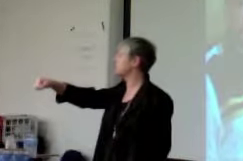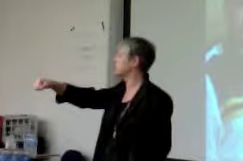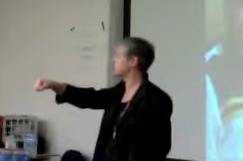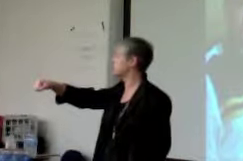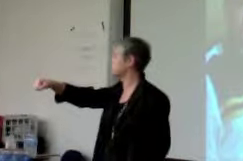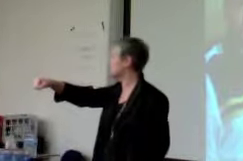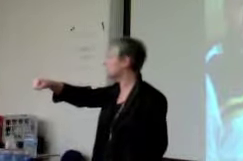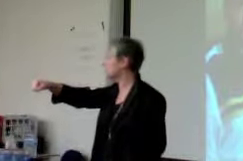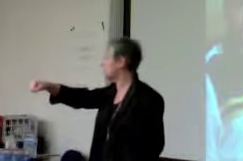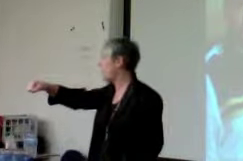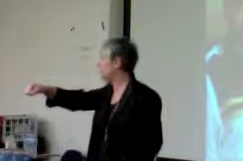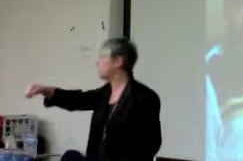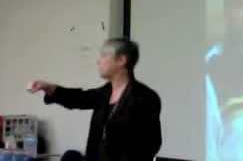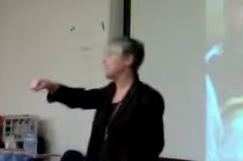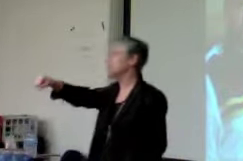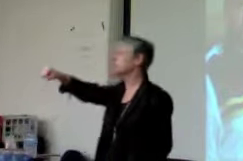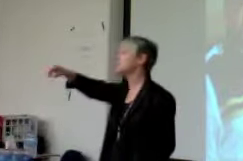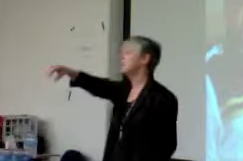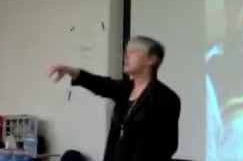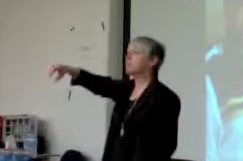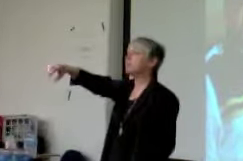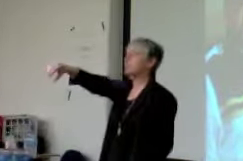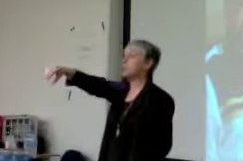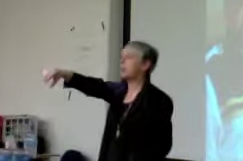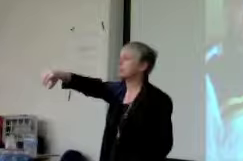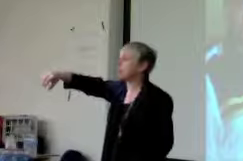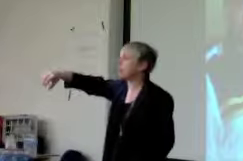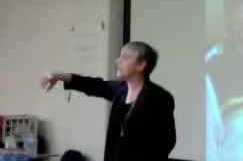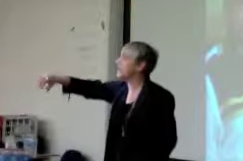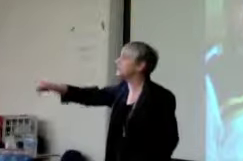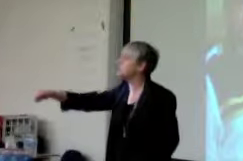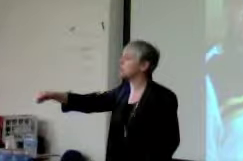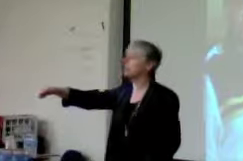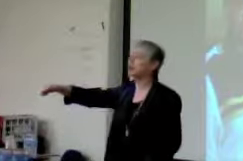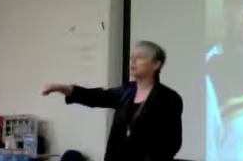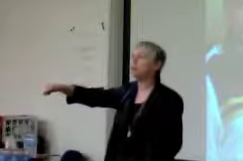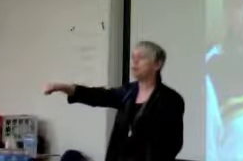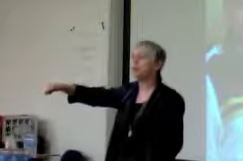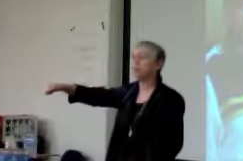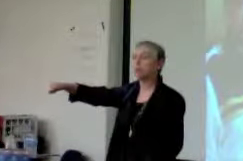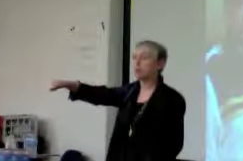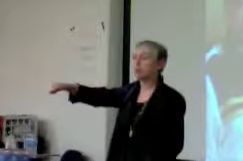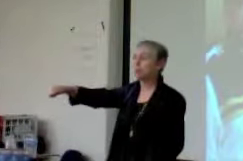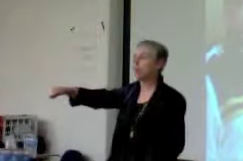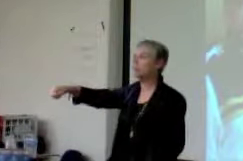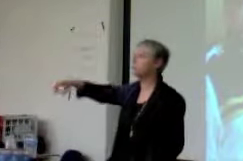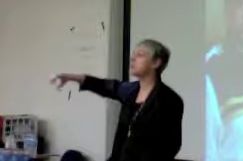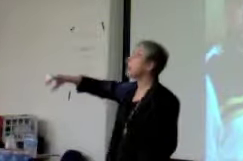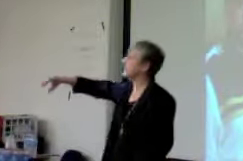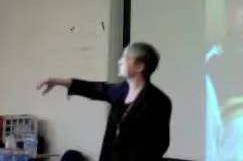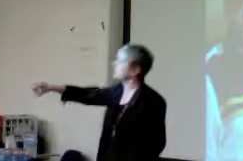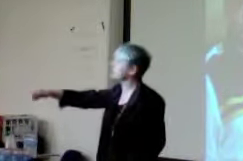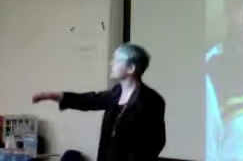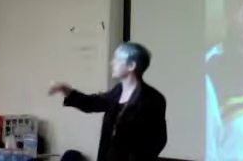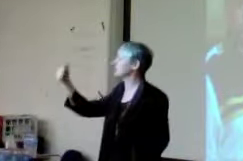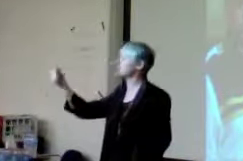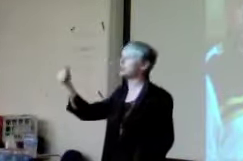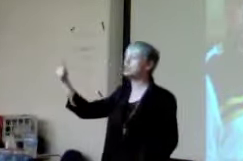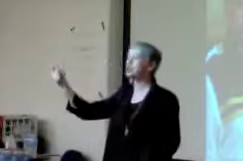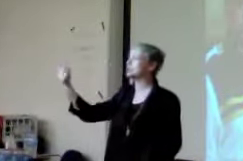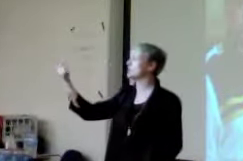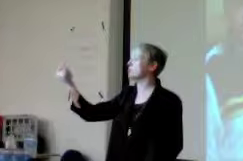not only theirs, that feels like they're connected to a larger community for a greater purpose, that is sharing the